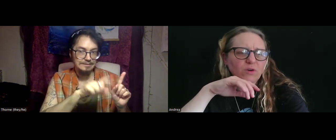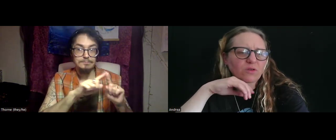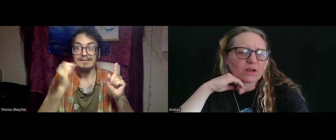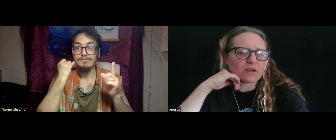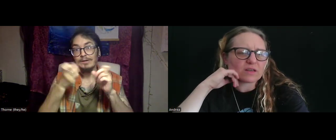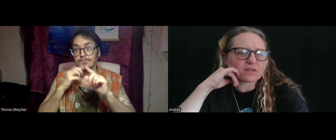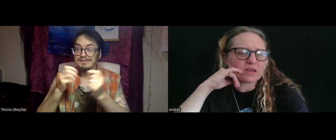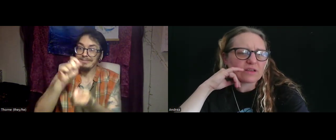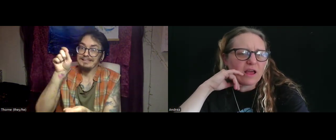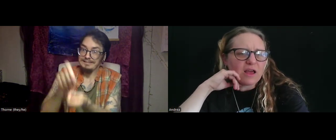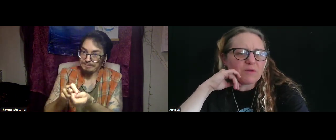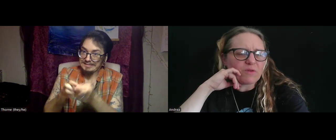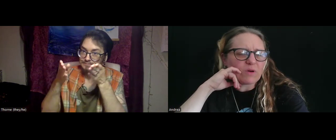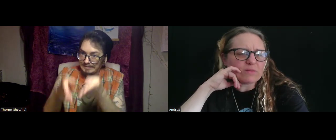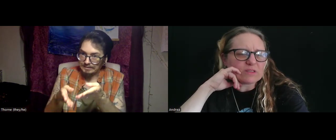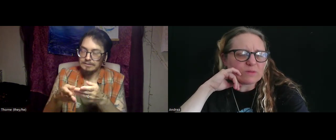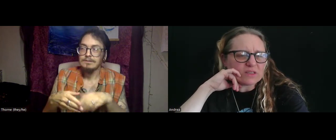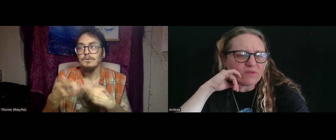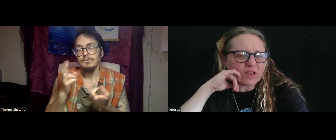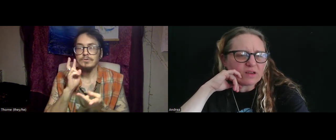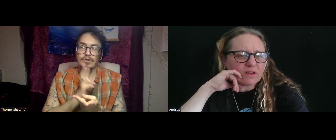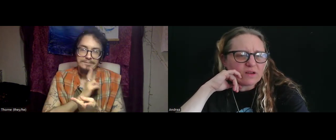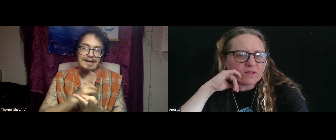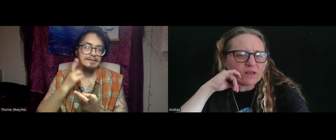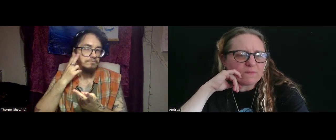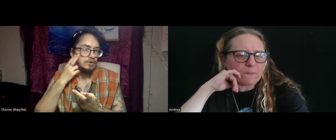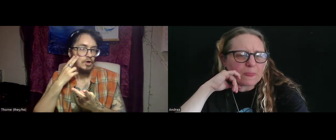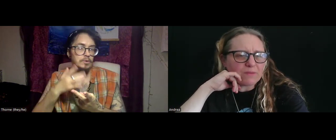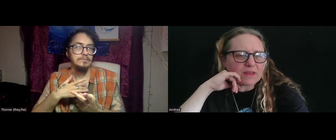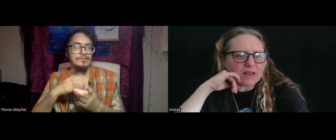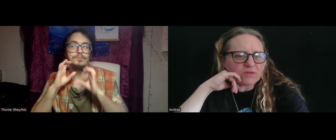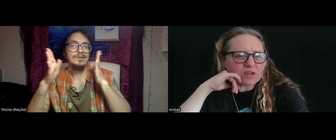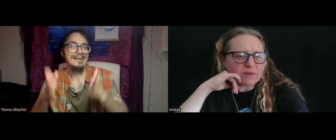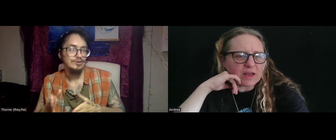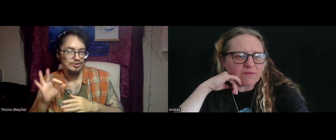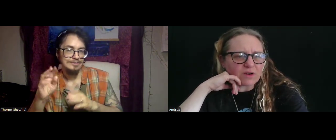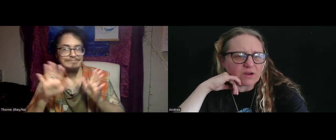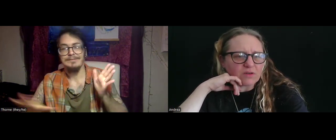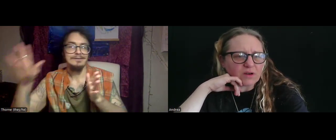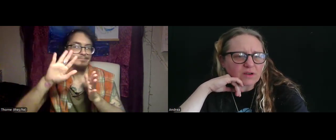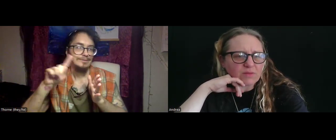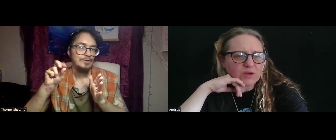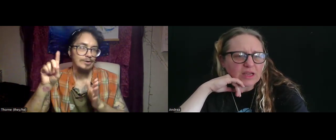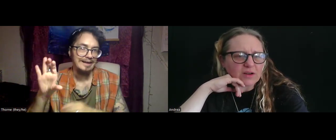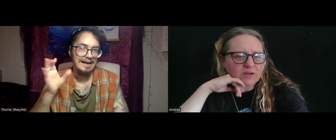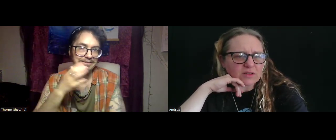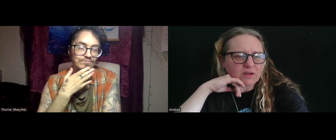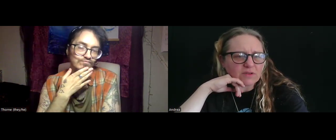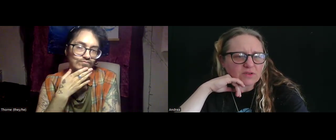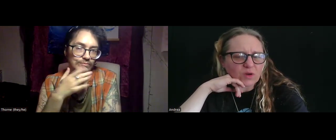Mercury context things. But if we want to be specific, then it'd be those Gemini and Virgo are the communicators of the